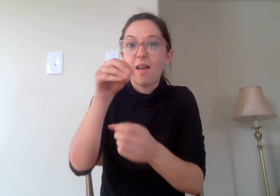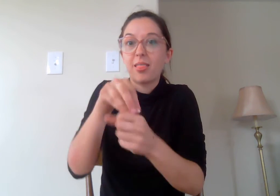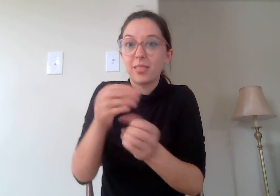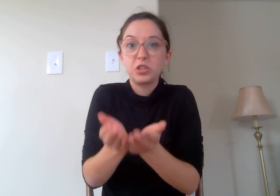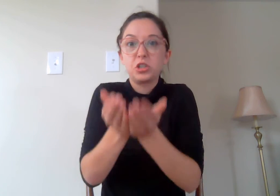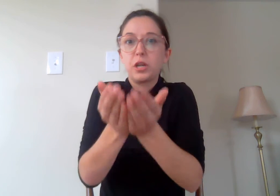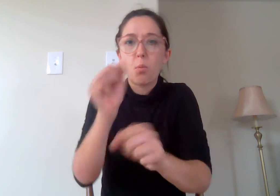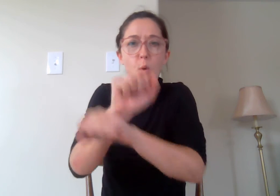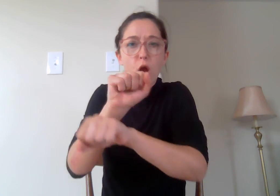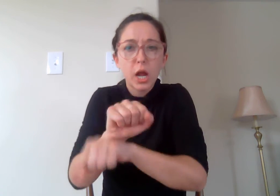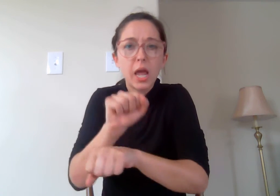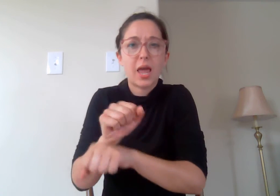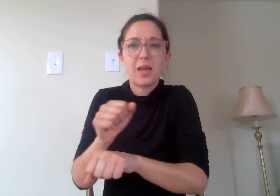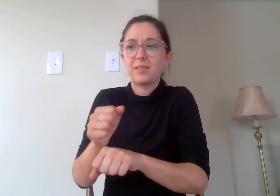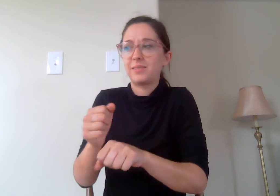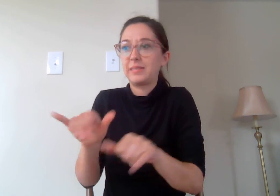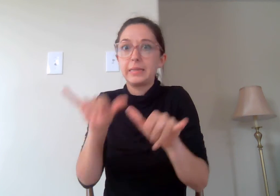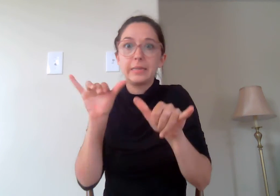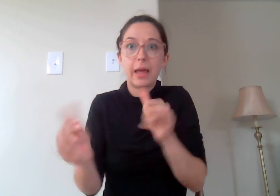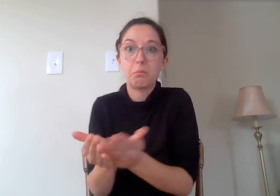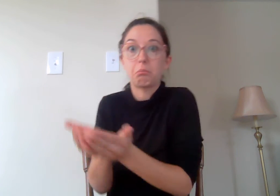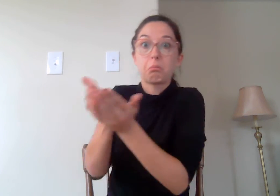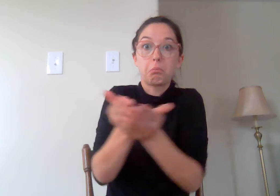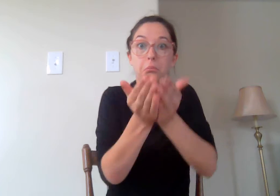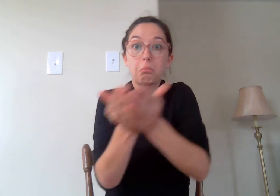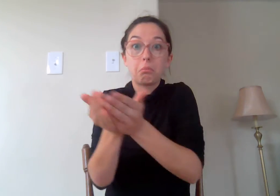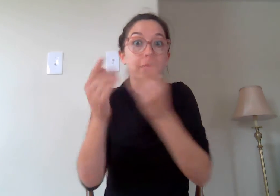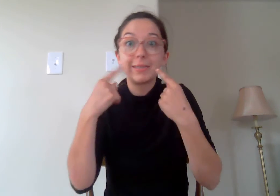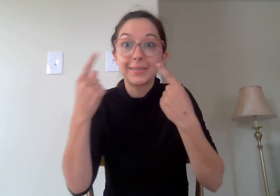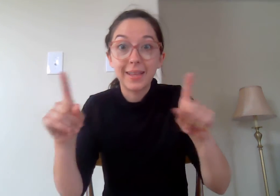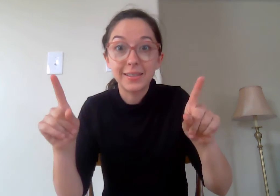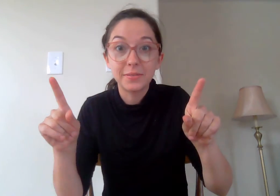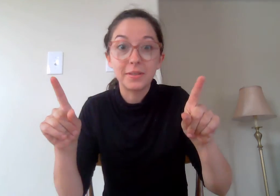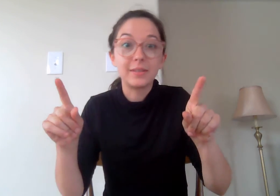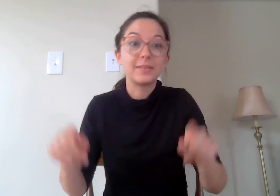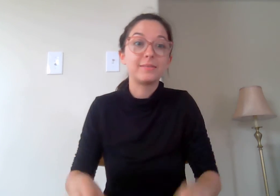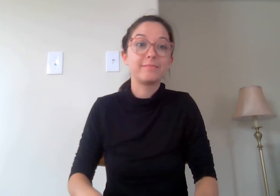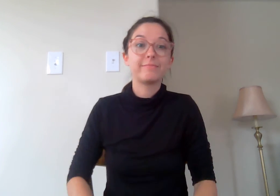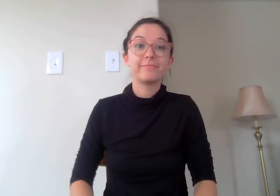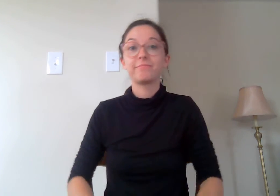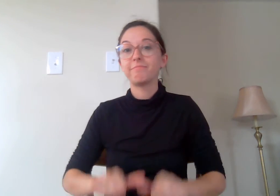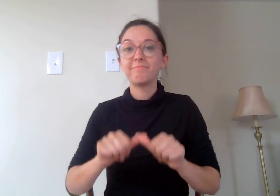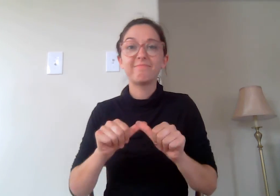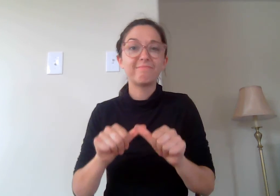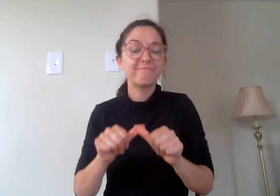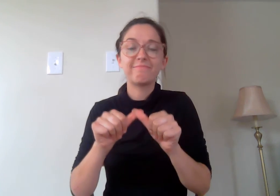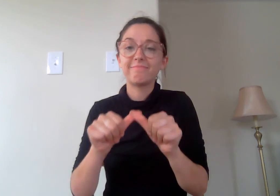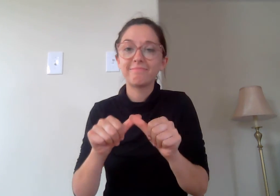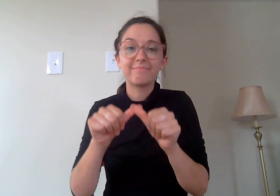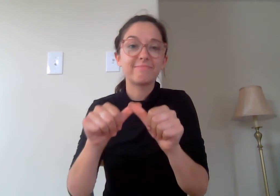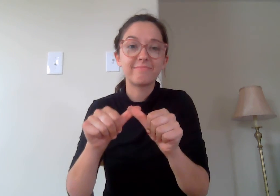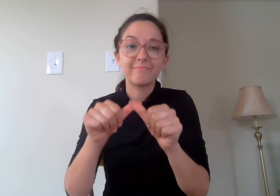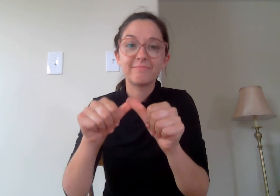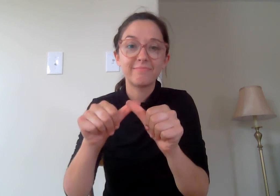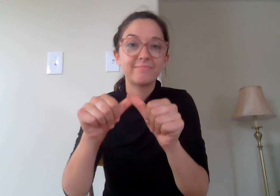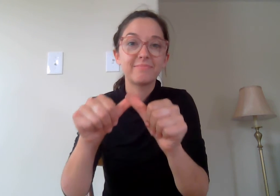deck. And this goes on for a week or 2 or 6 months. Let's think about our clients. They don't